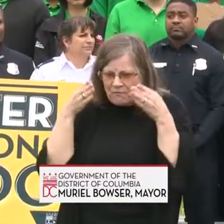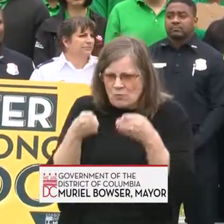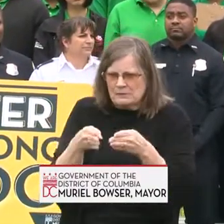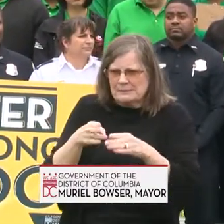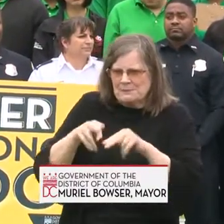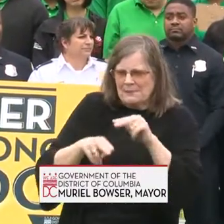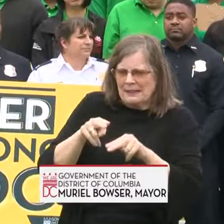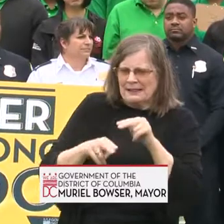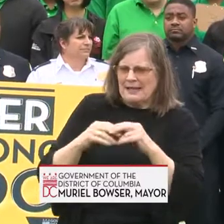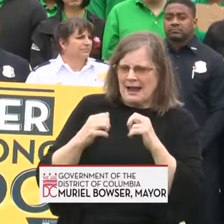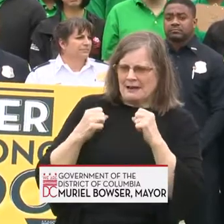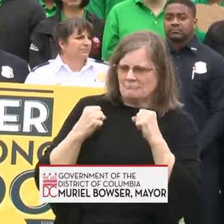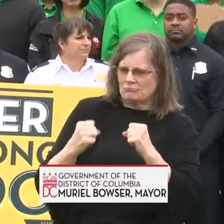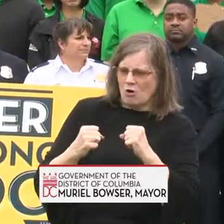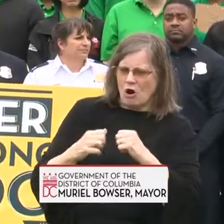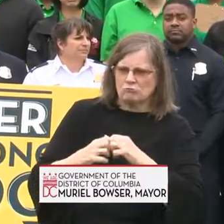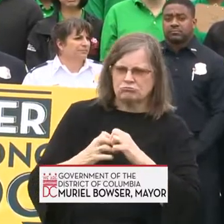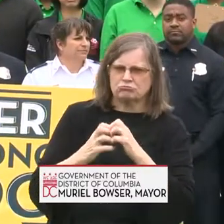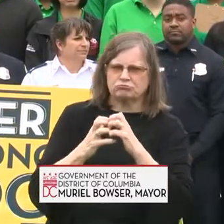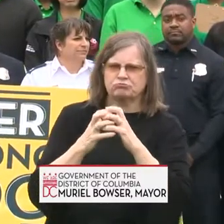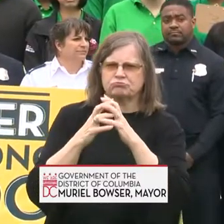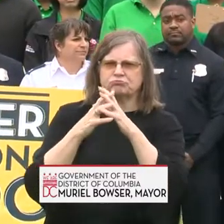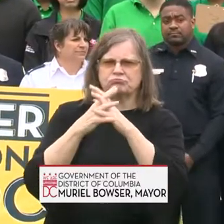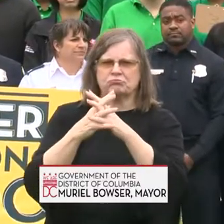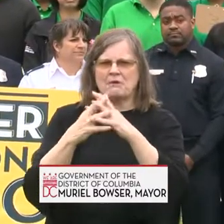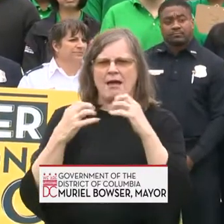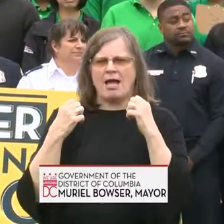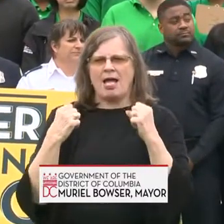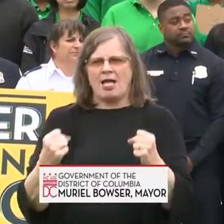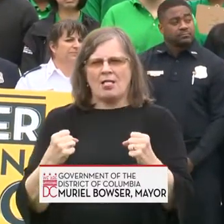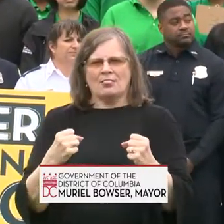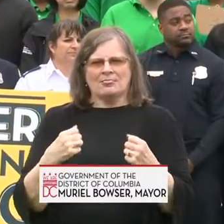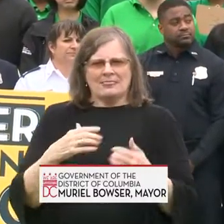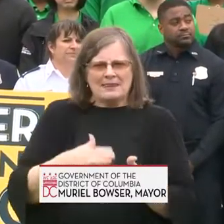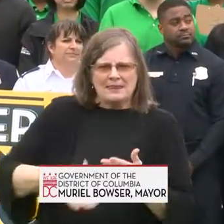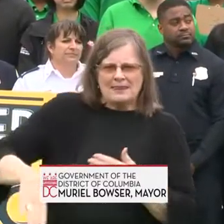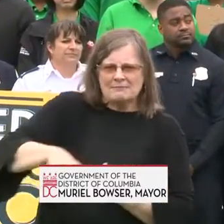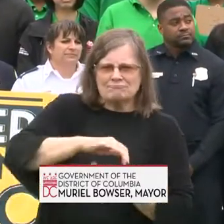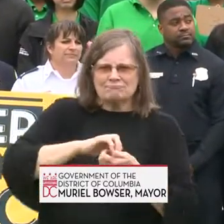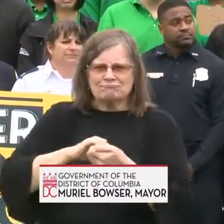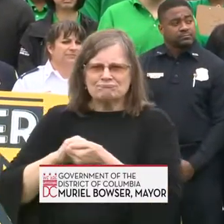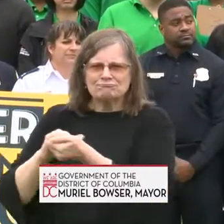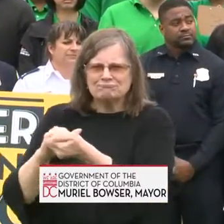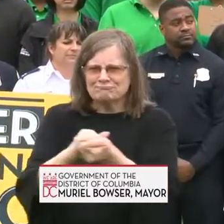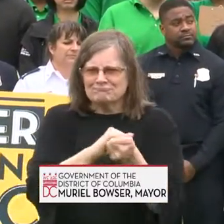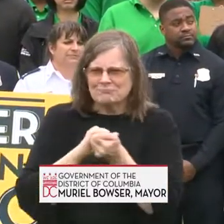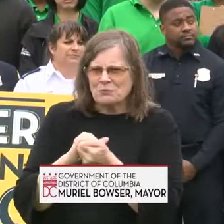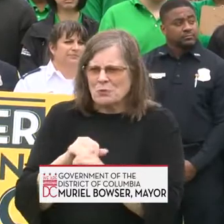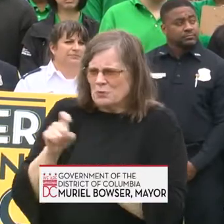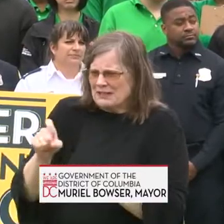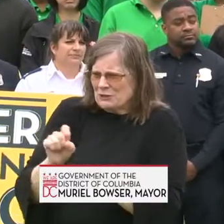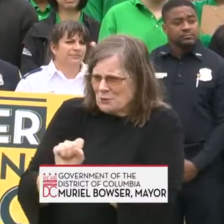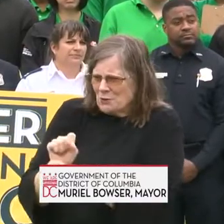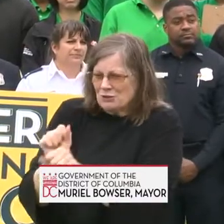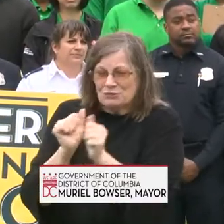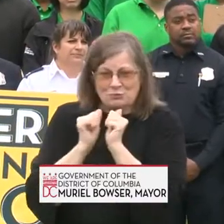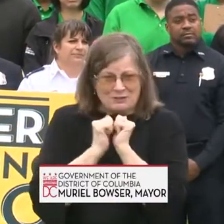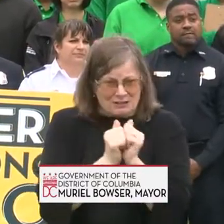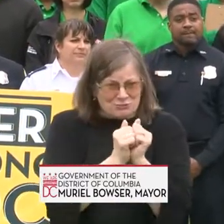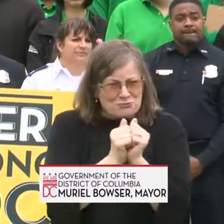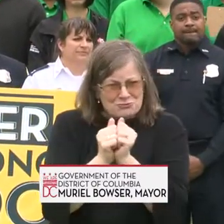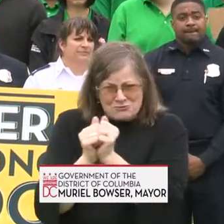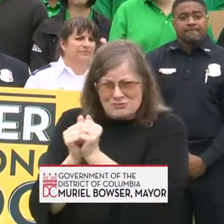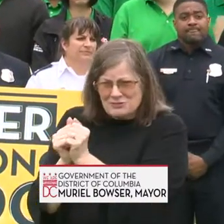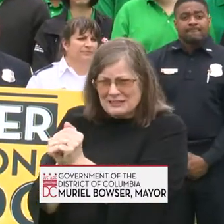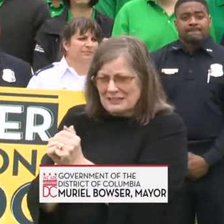and stronger neighborhoods. And my charge to all of our agencies is to work together to create environments